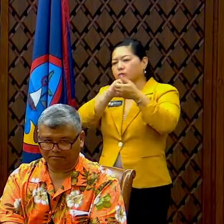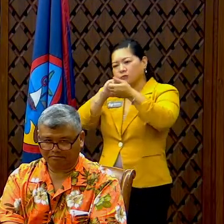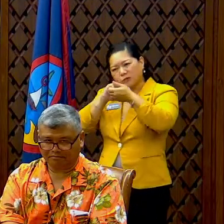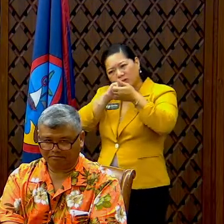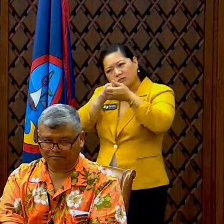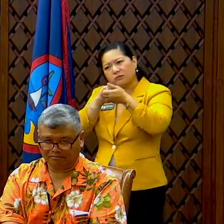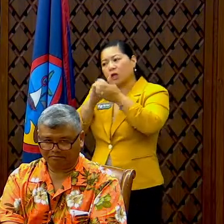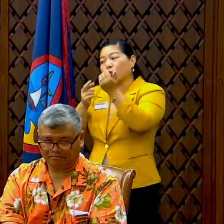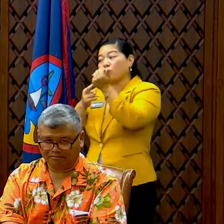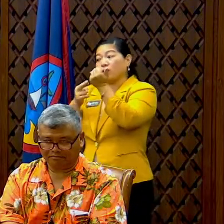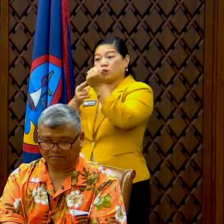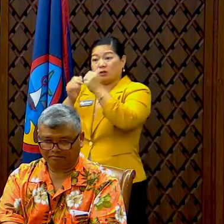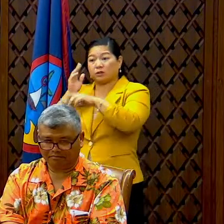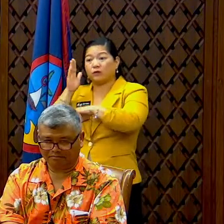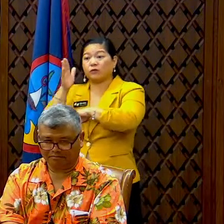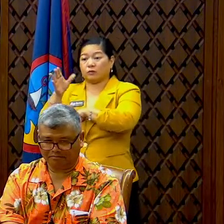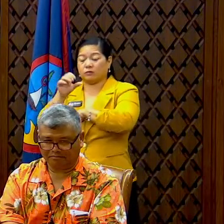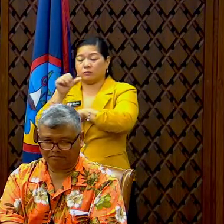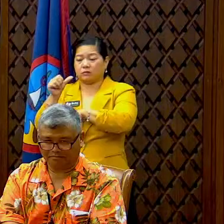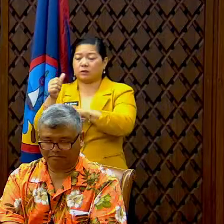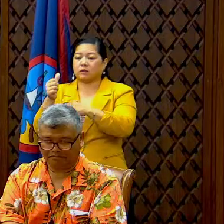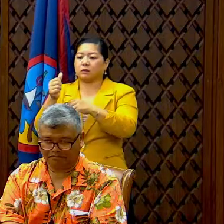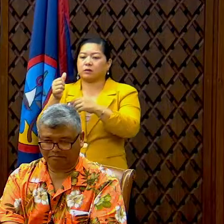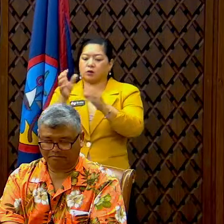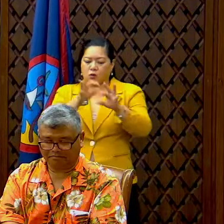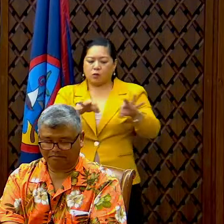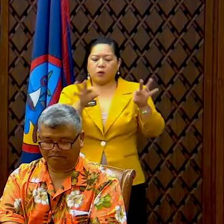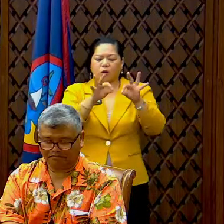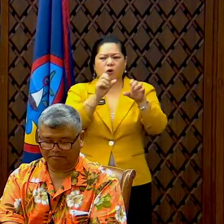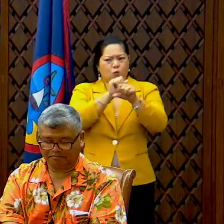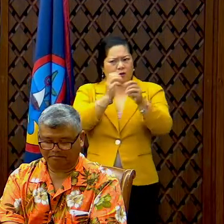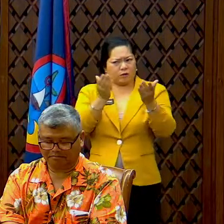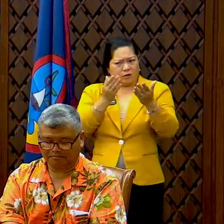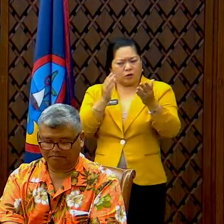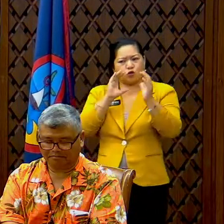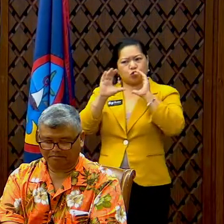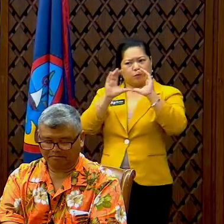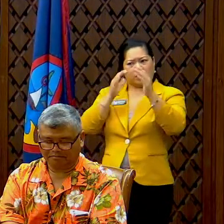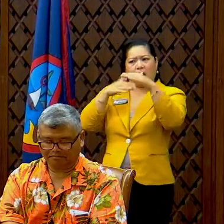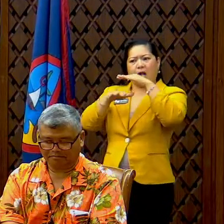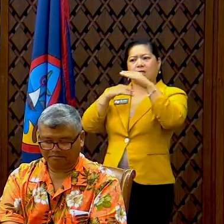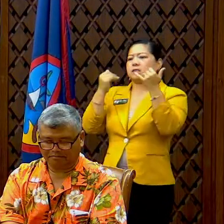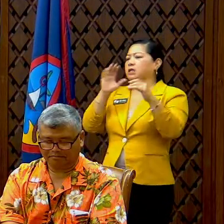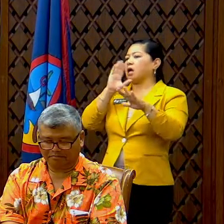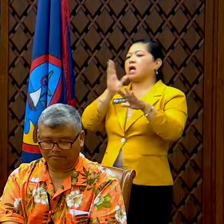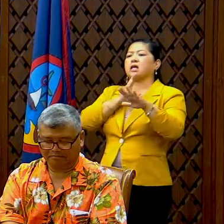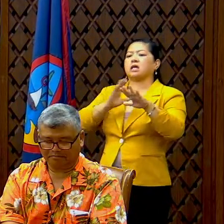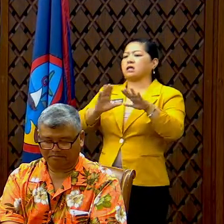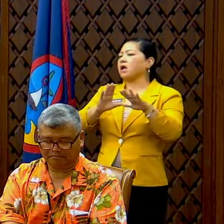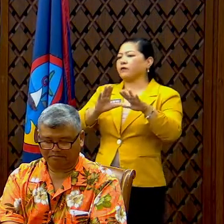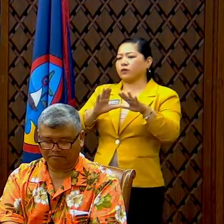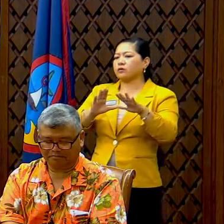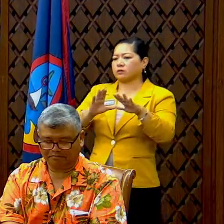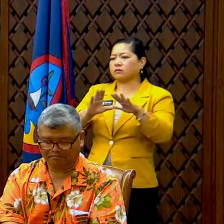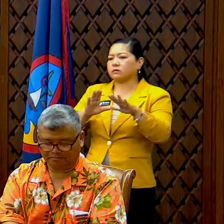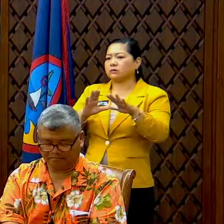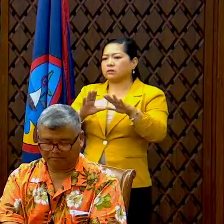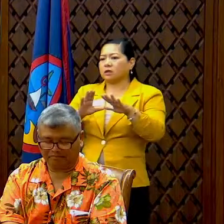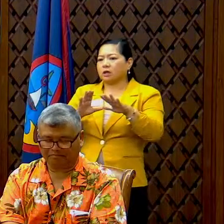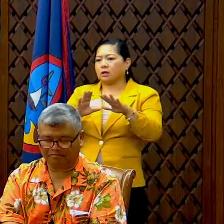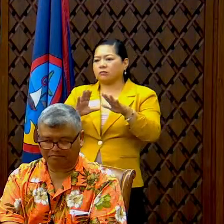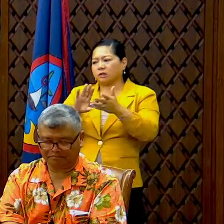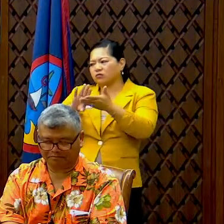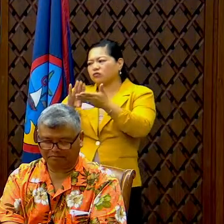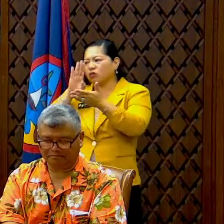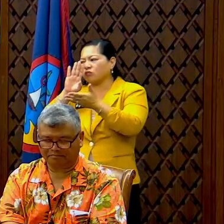and resources to grow this critical workforce so that communication access is never out of reach for our community